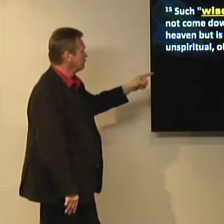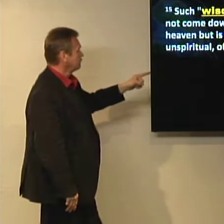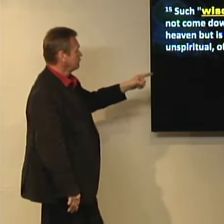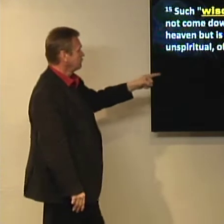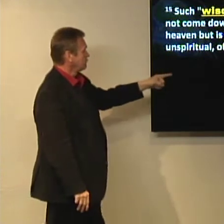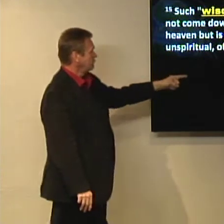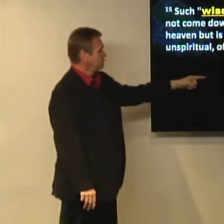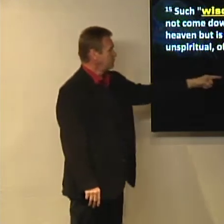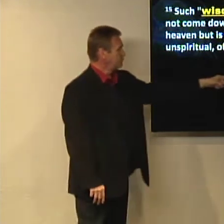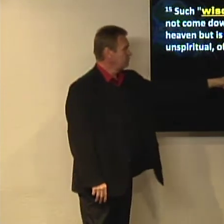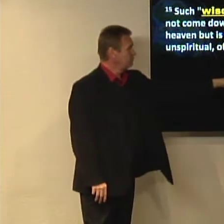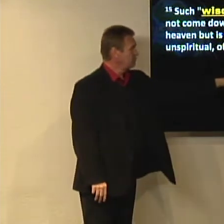It is worldly.